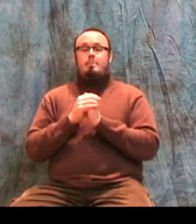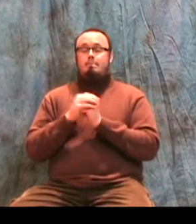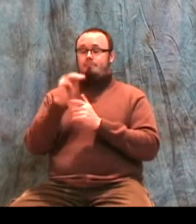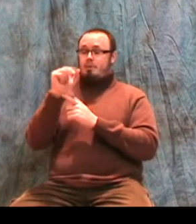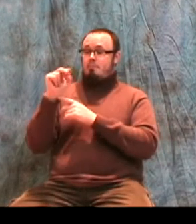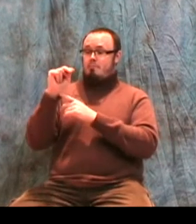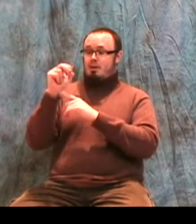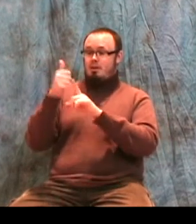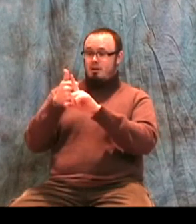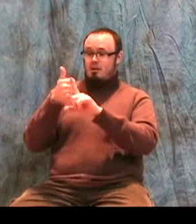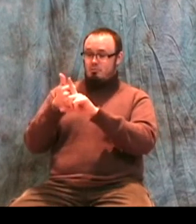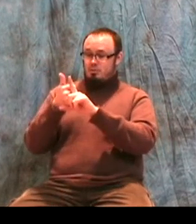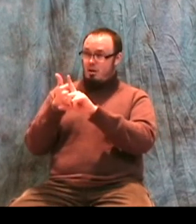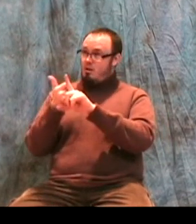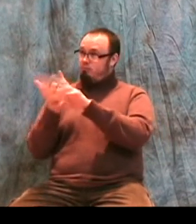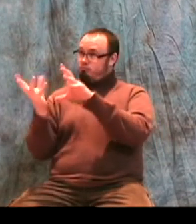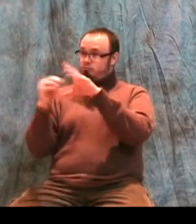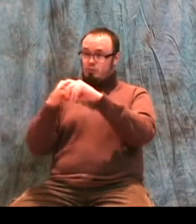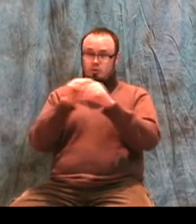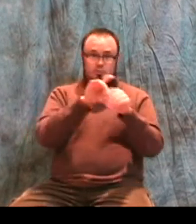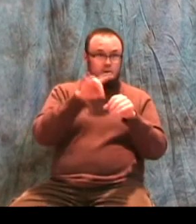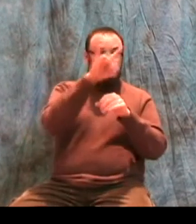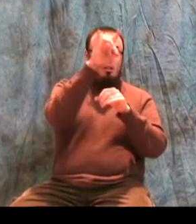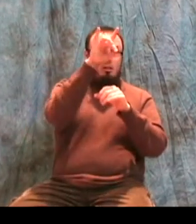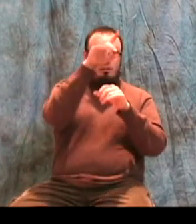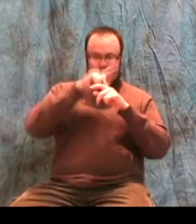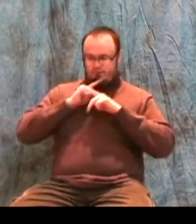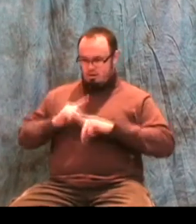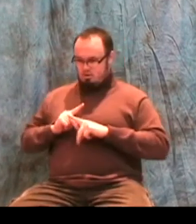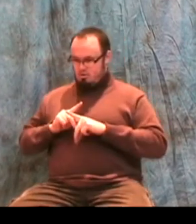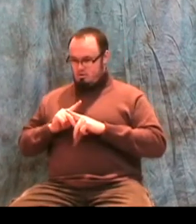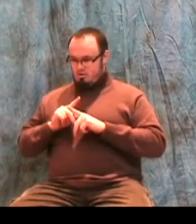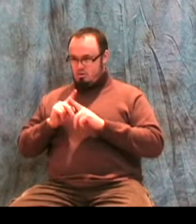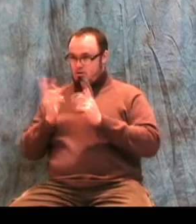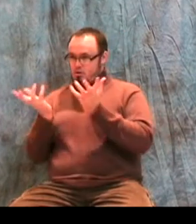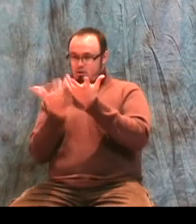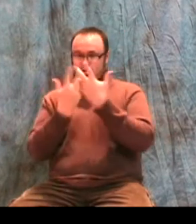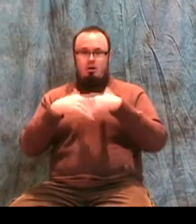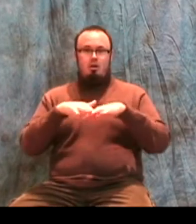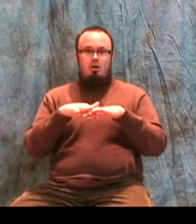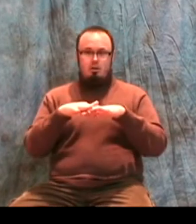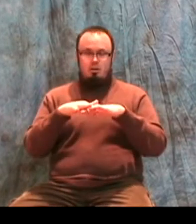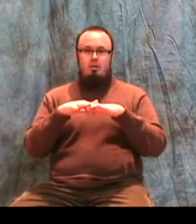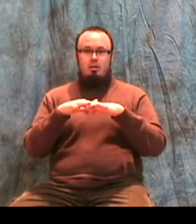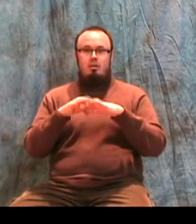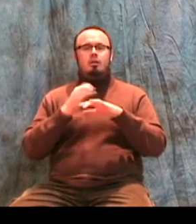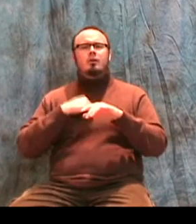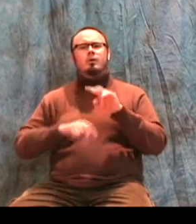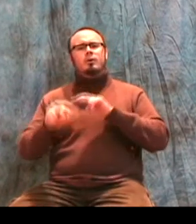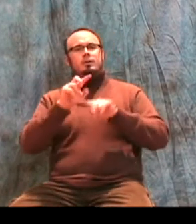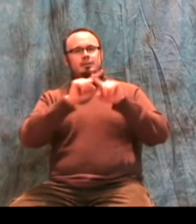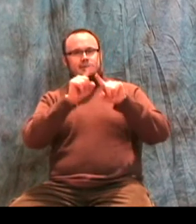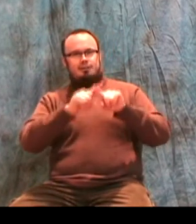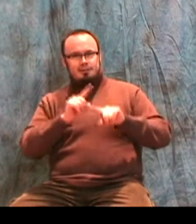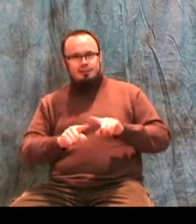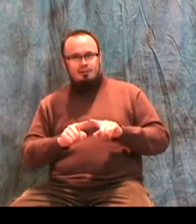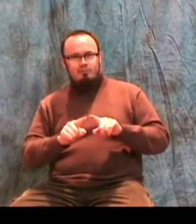Man is the fusion of spirituality and physicality. We will look at different aspects of this microcosm